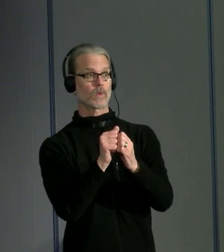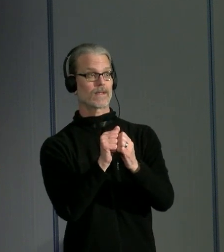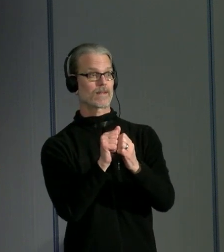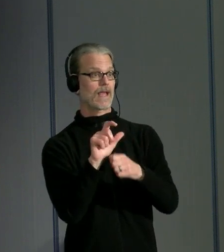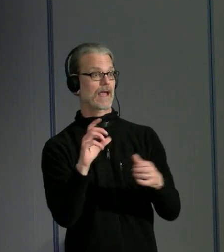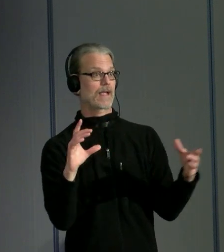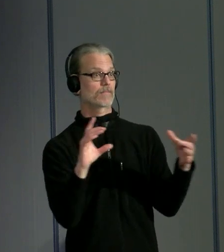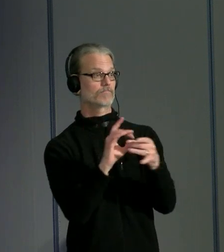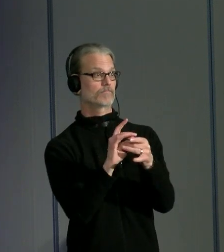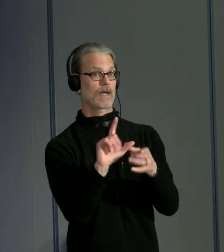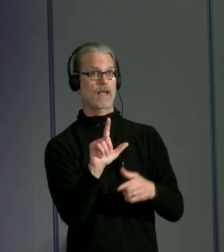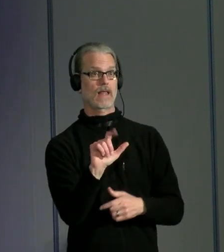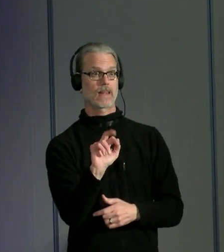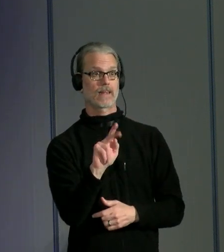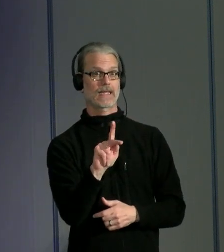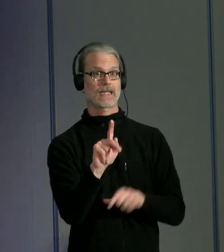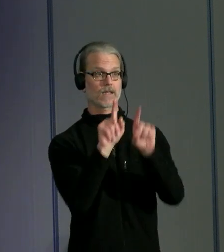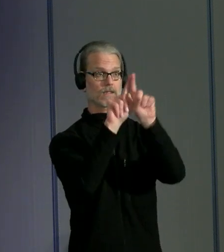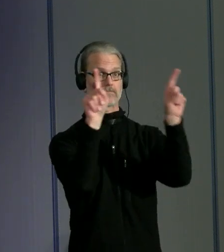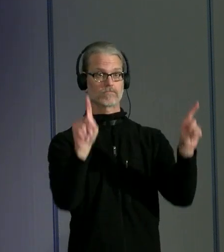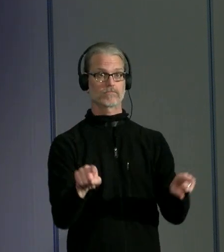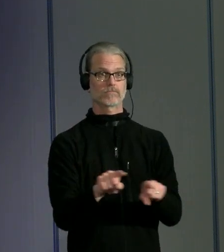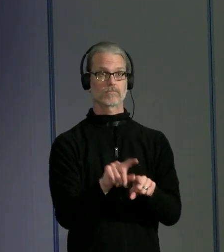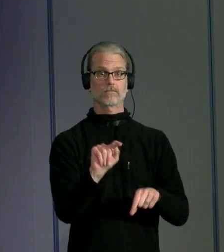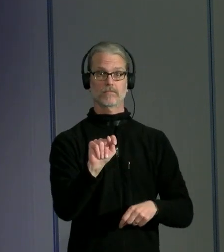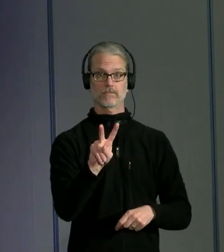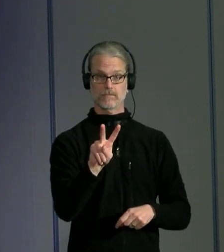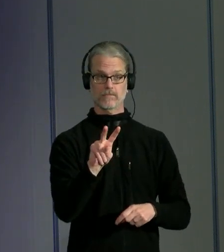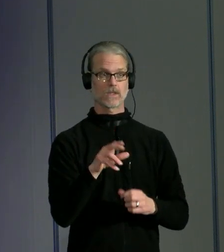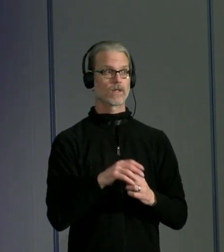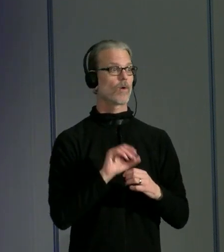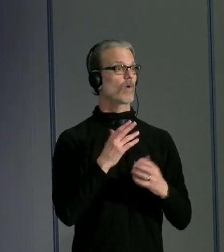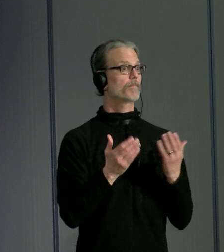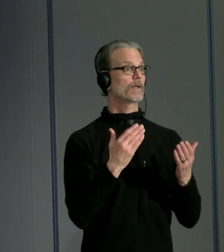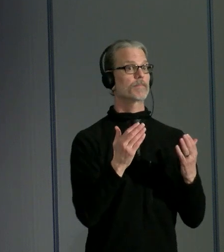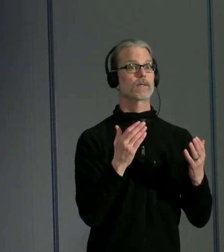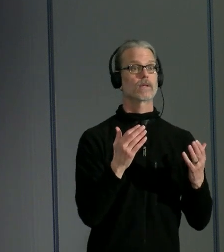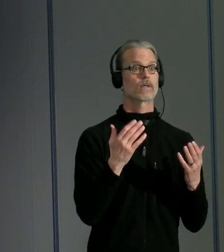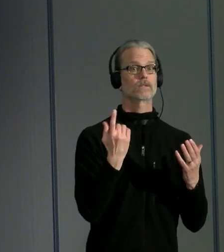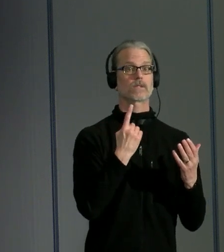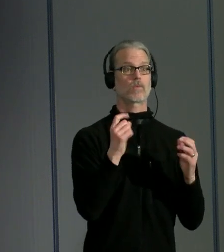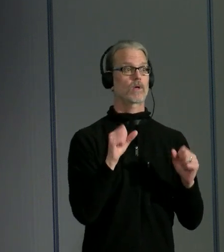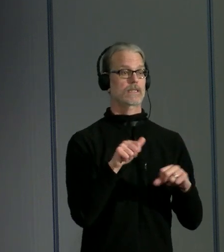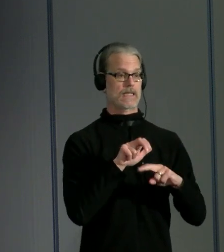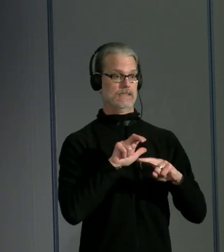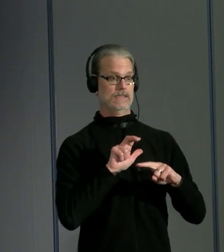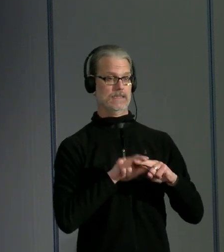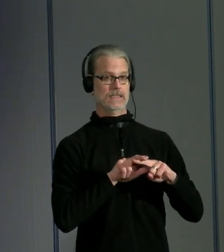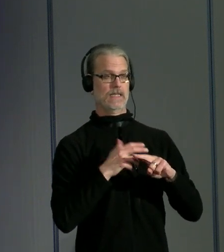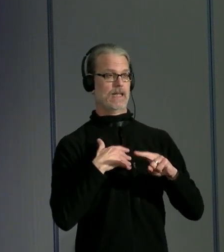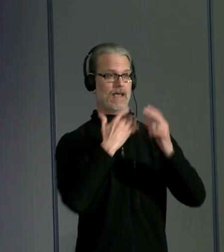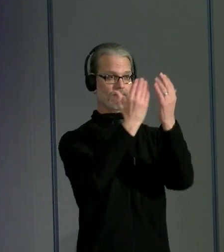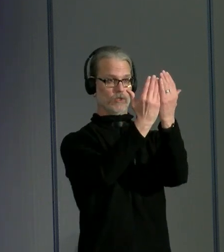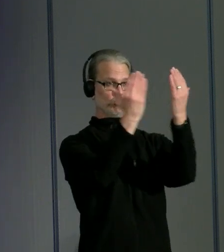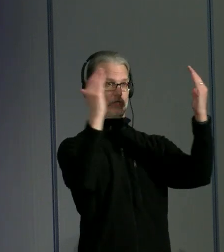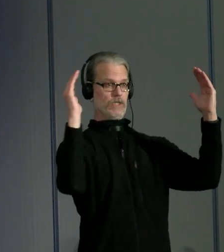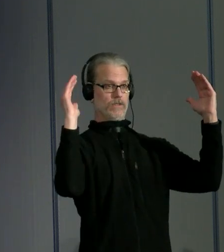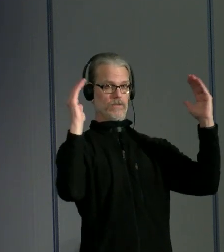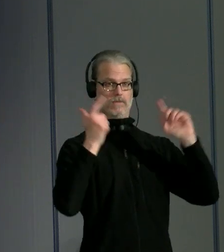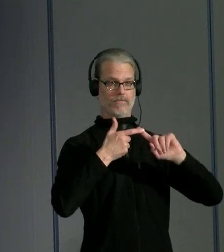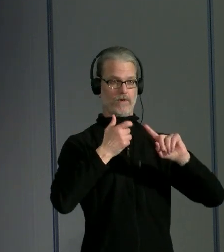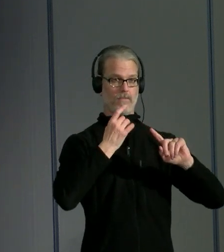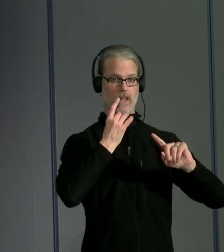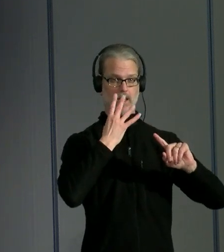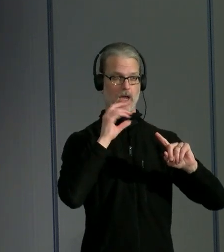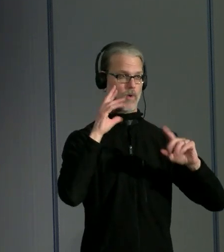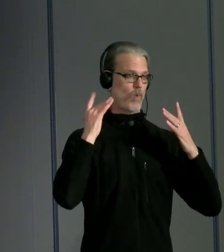able to offer a space that is somewhat shielded from light, from external noise, or from